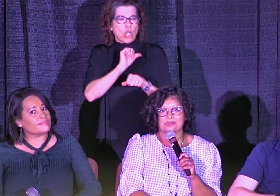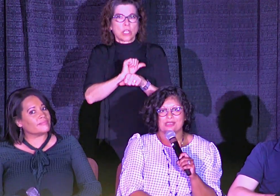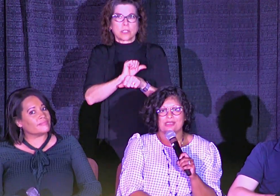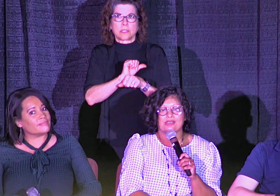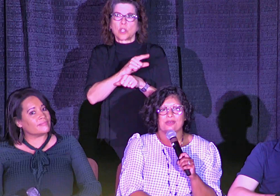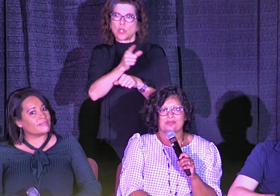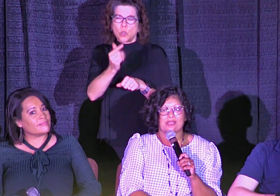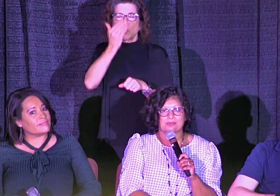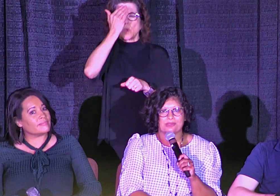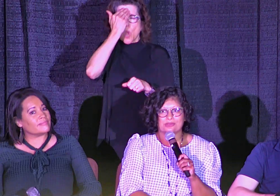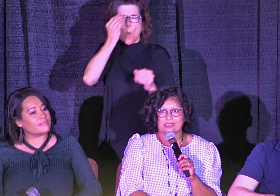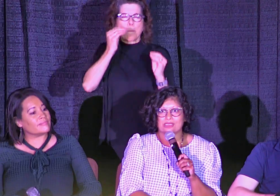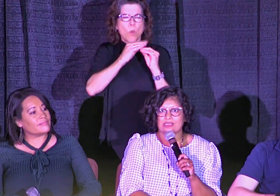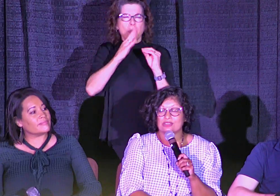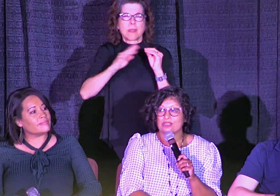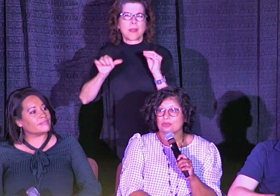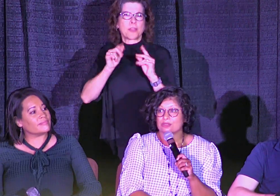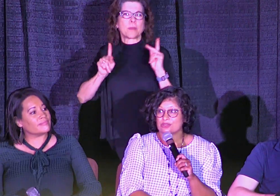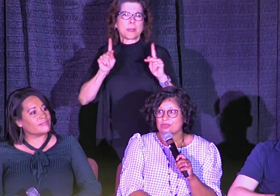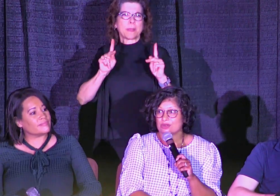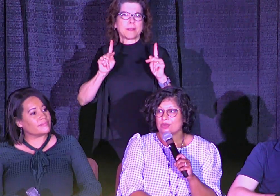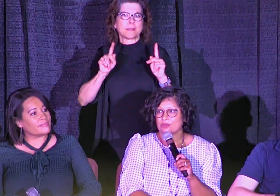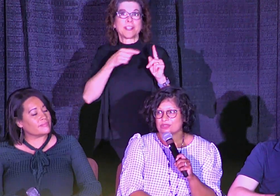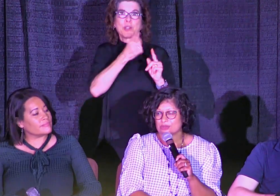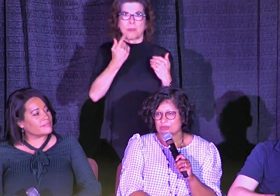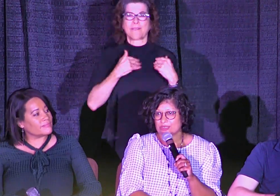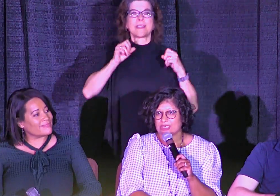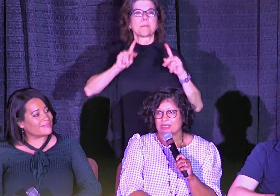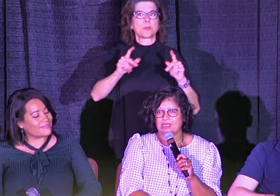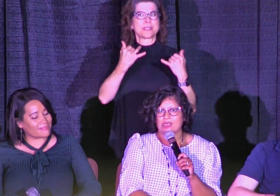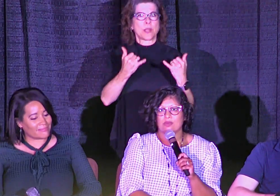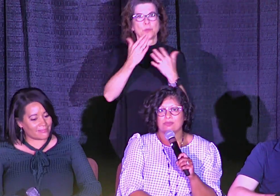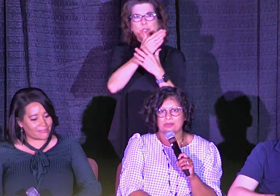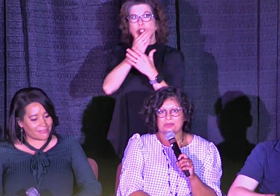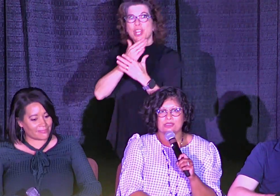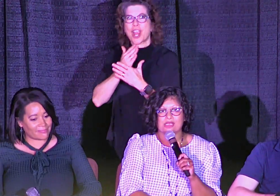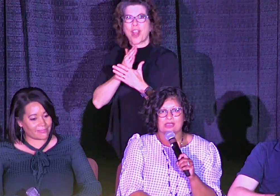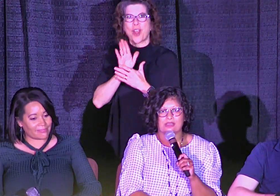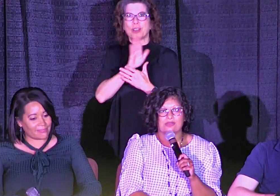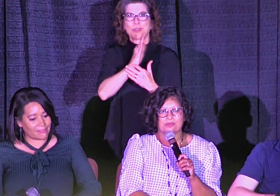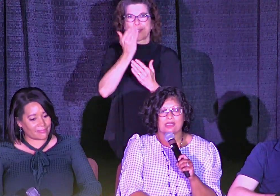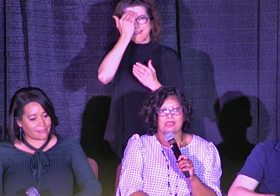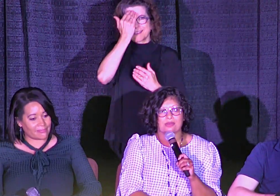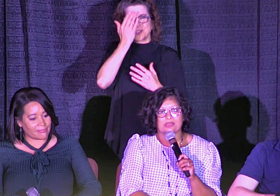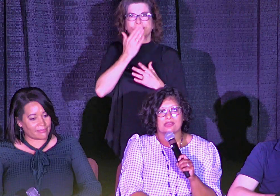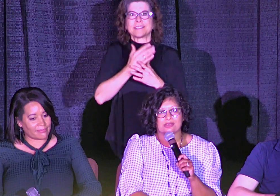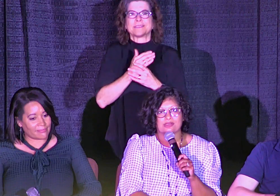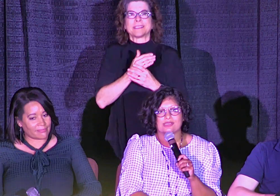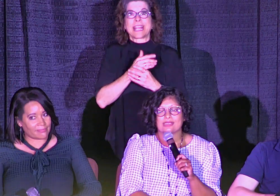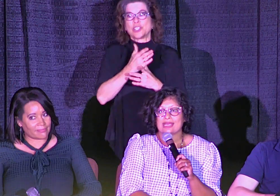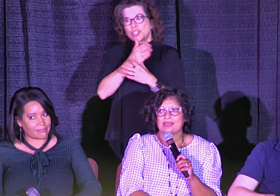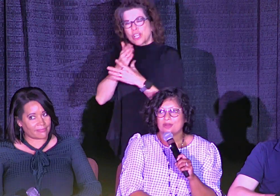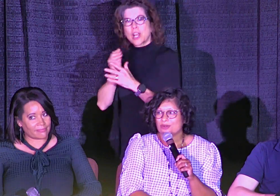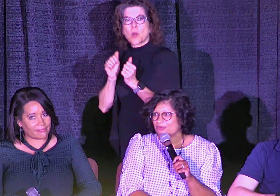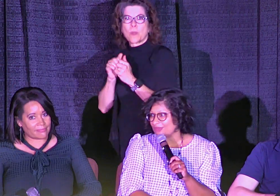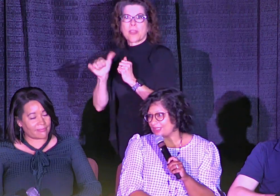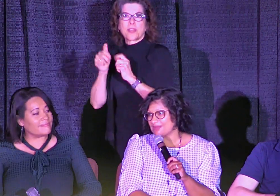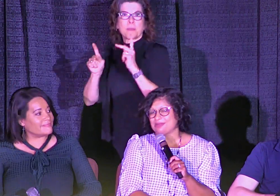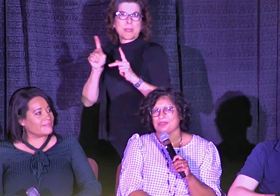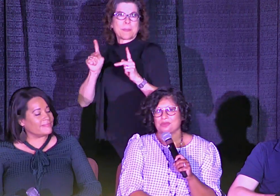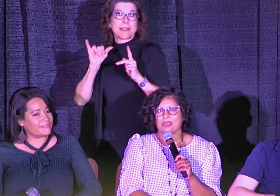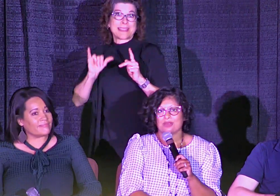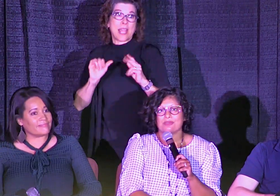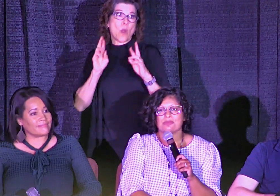do. And you have the opportunity to share what you know and what you're learning and what people are telling you directly with others. And that